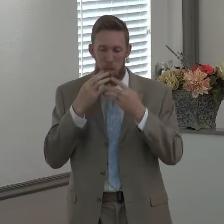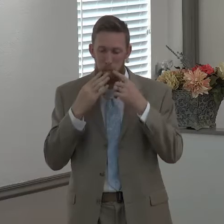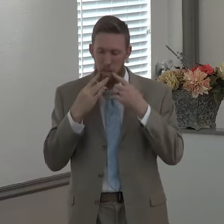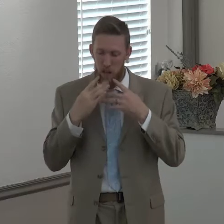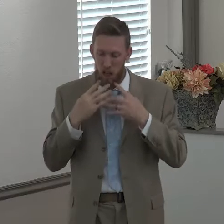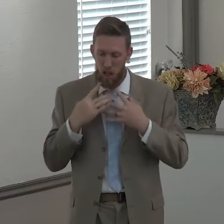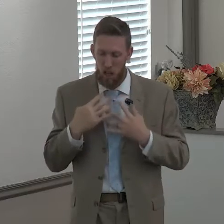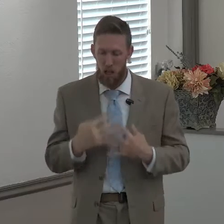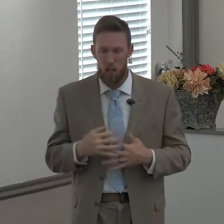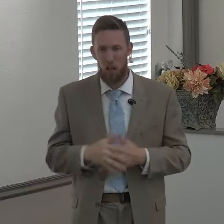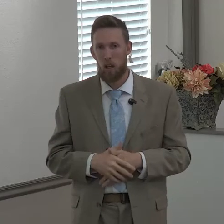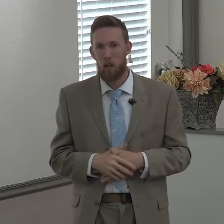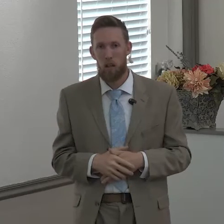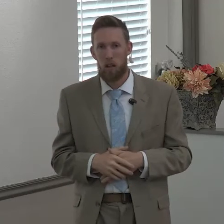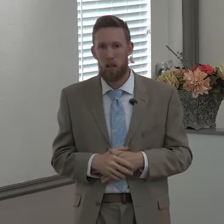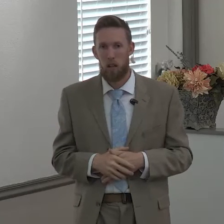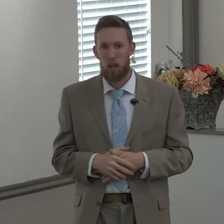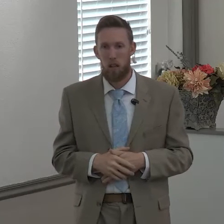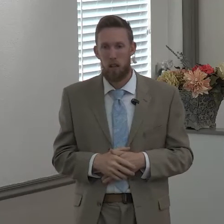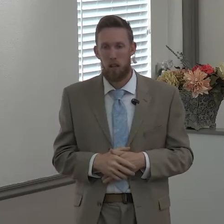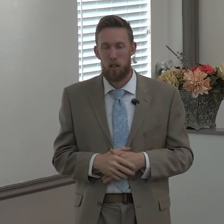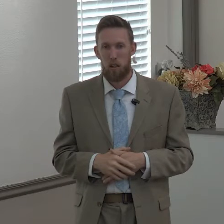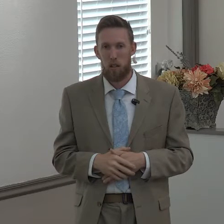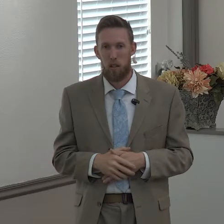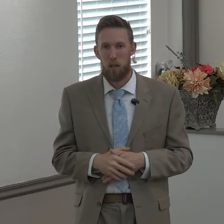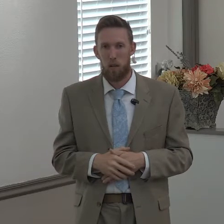again. Down on the floor, Tom goes.